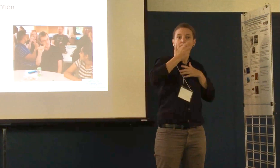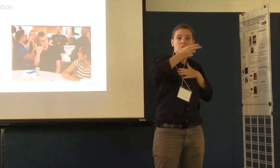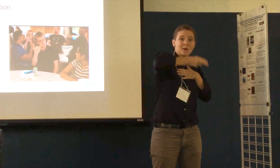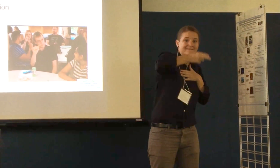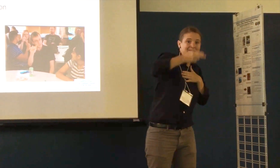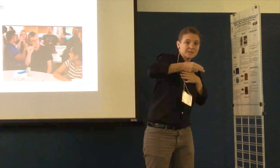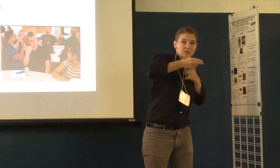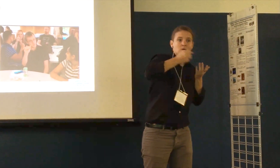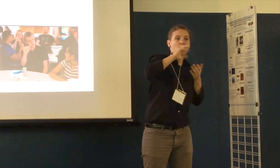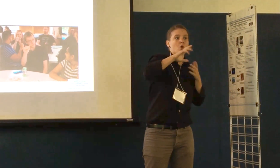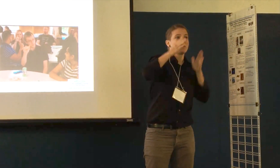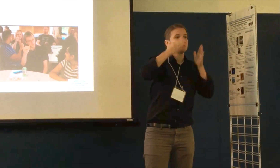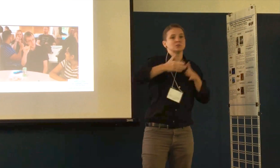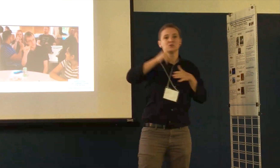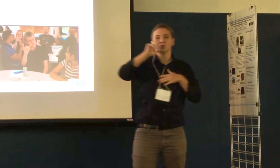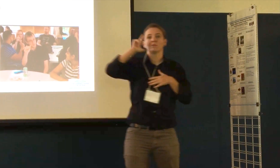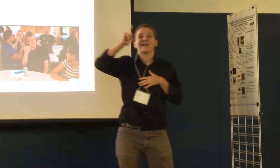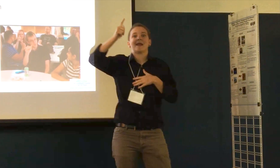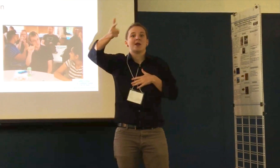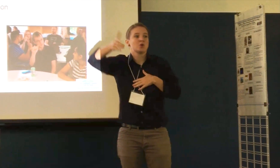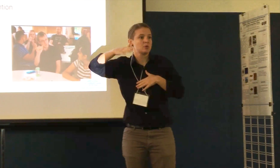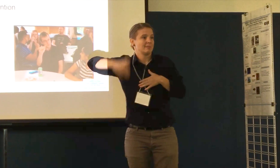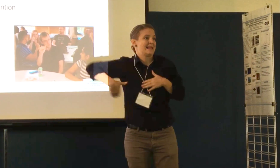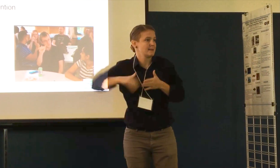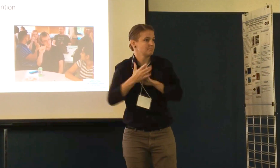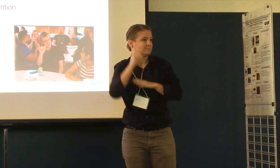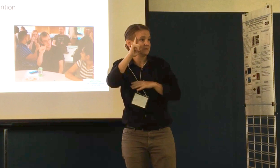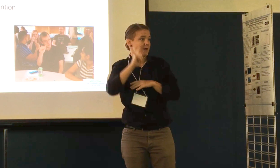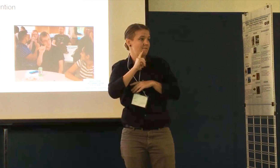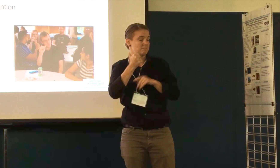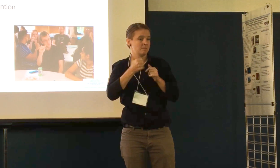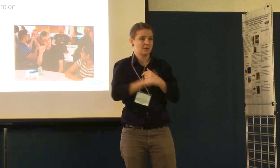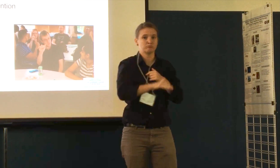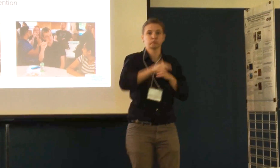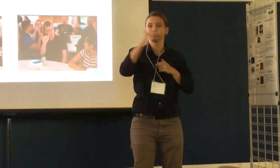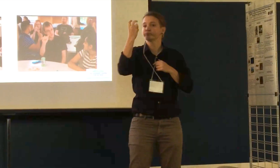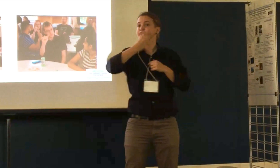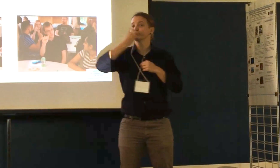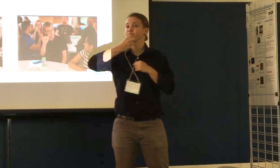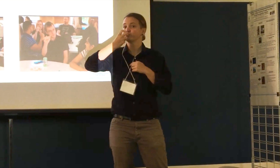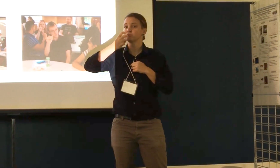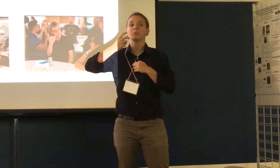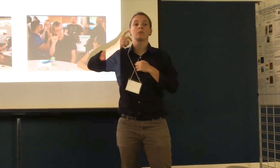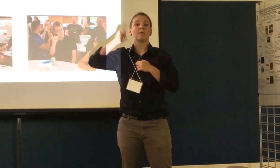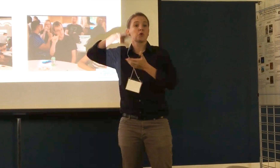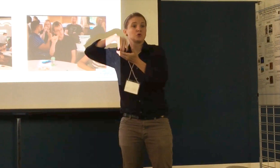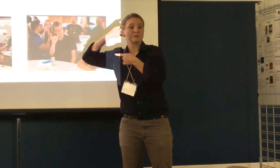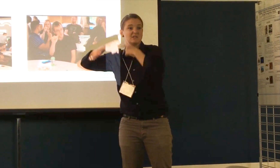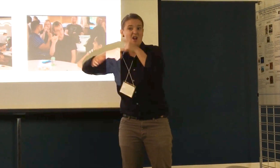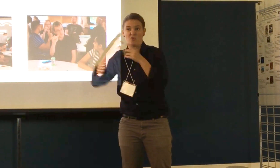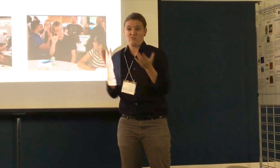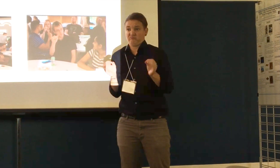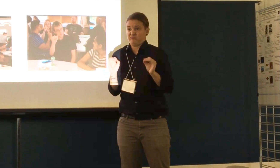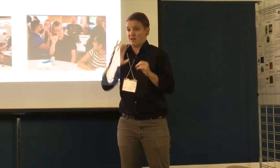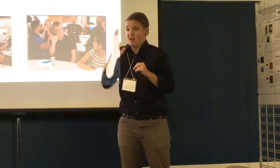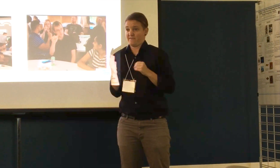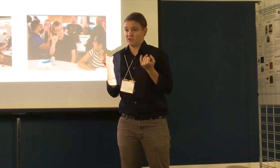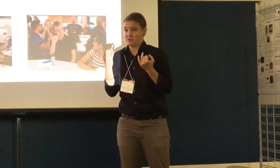were born able to hear and eventually became deaf, or people who were born hard of hearing and